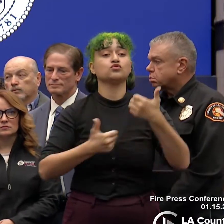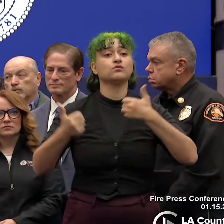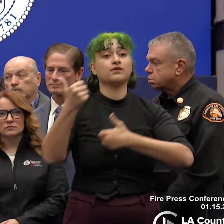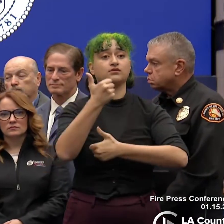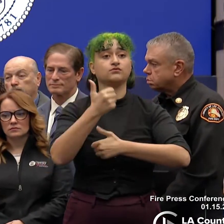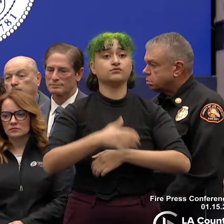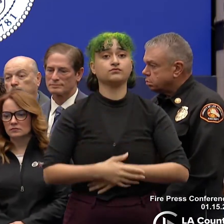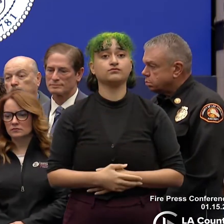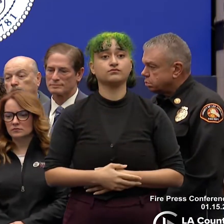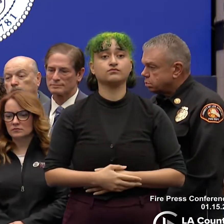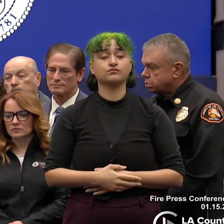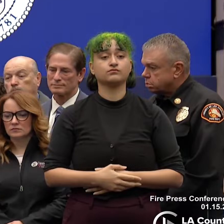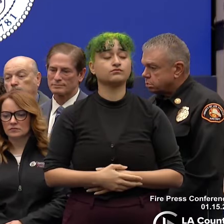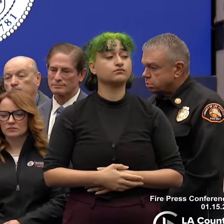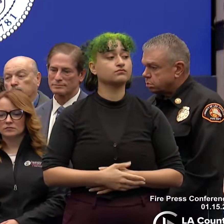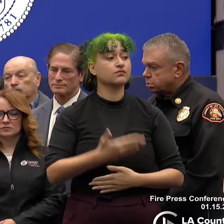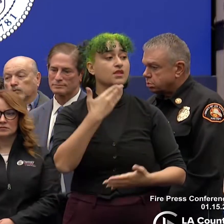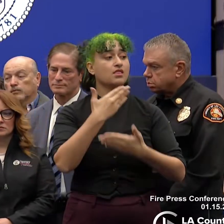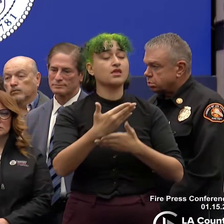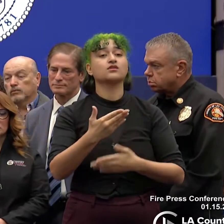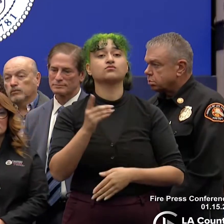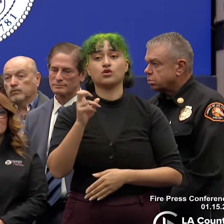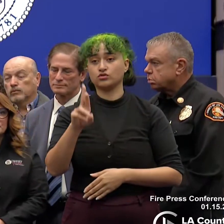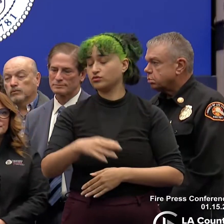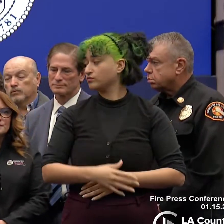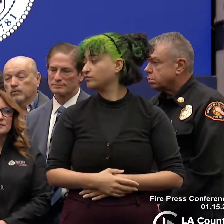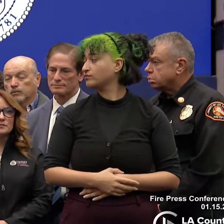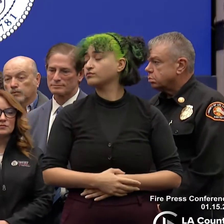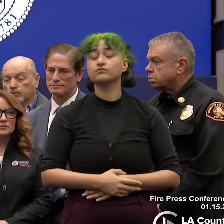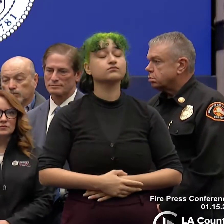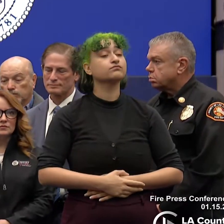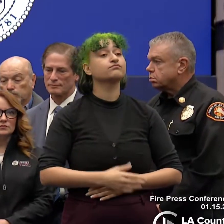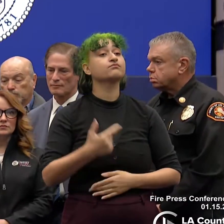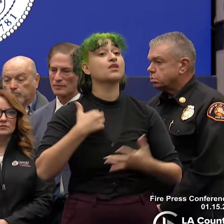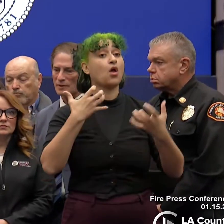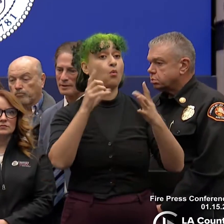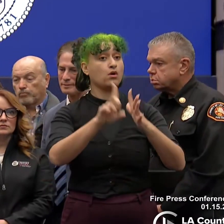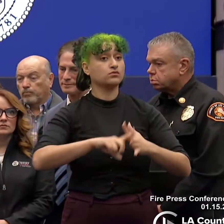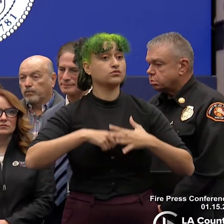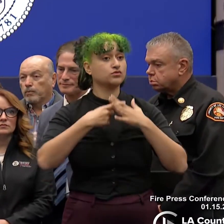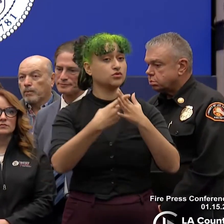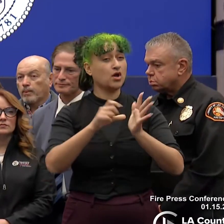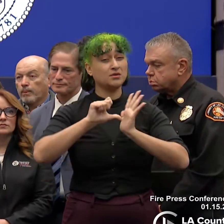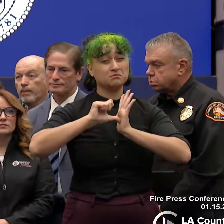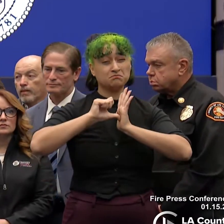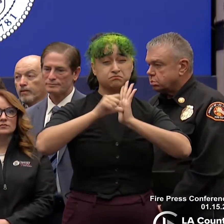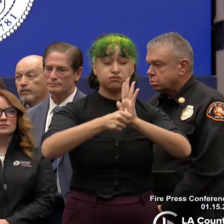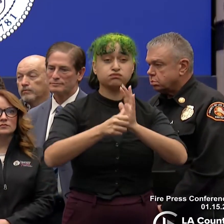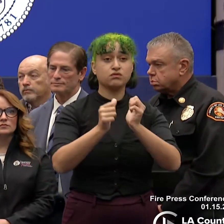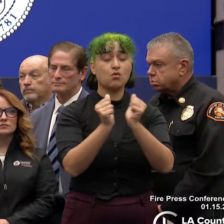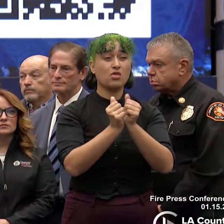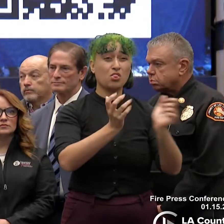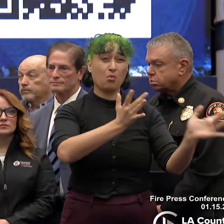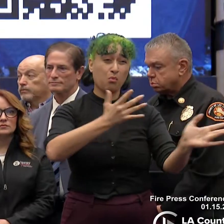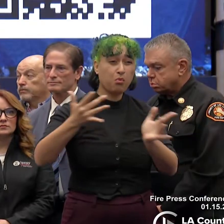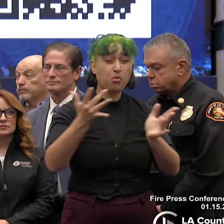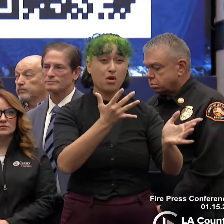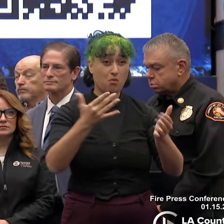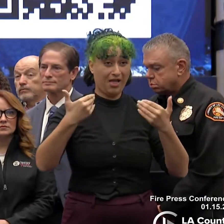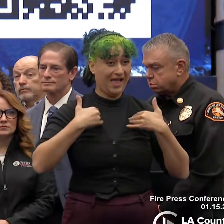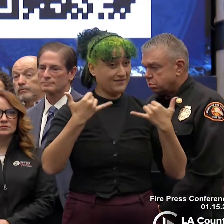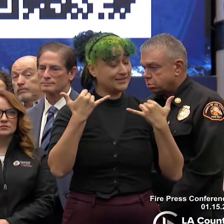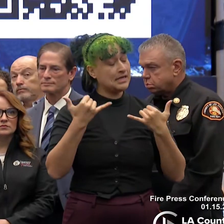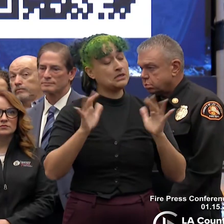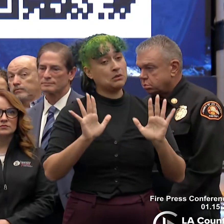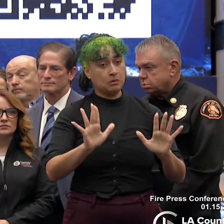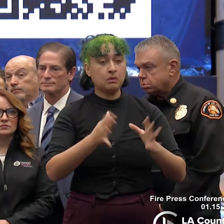Barger. Thank you. Thank you, Doctor. I want to start by emphasizing, especially with the wind we'll have today,